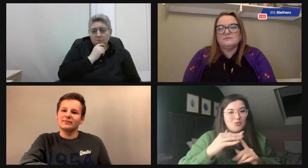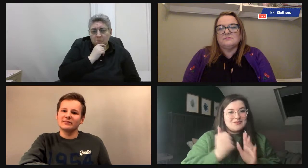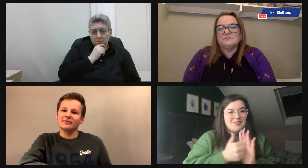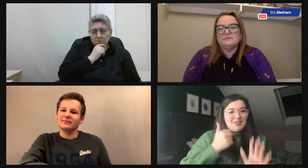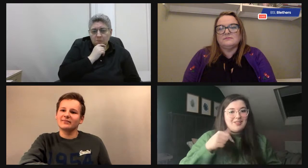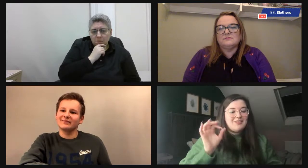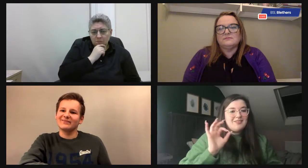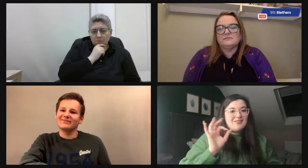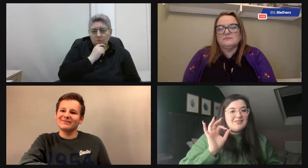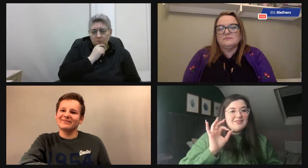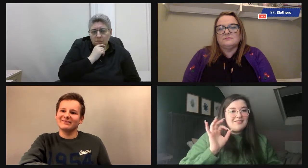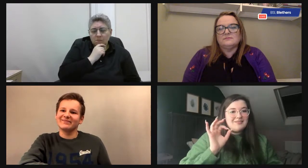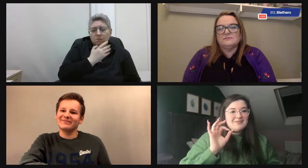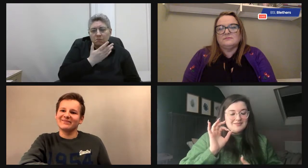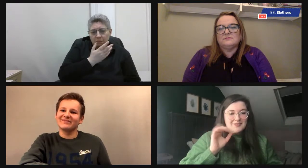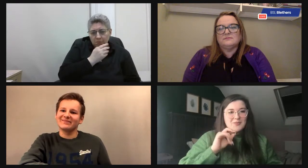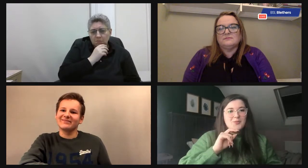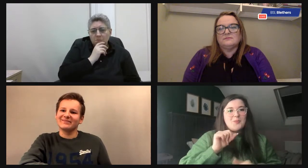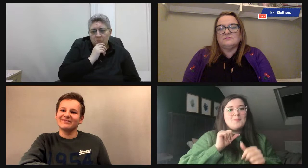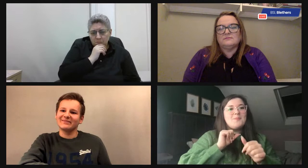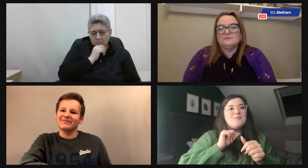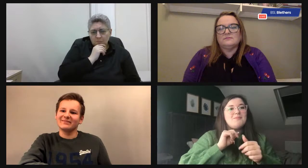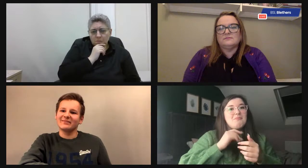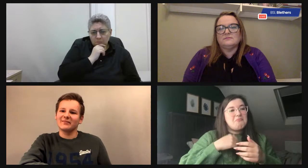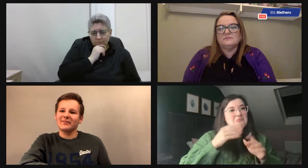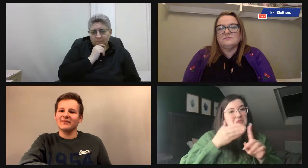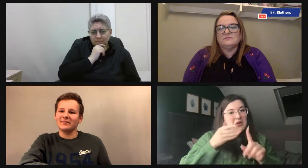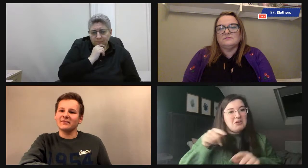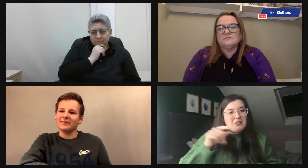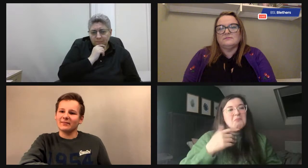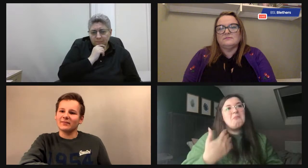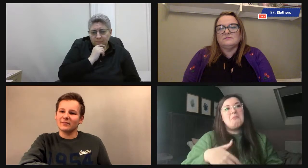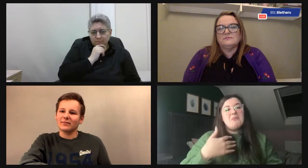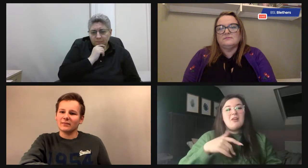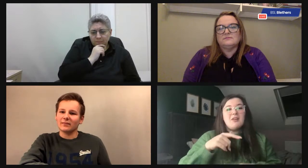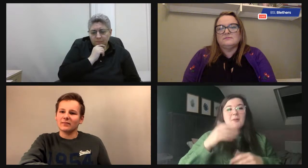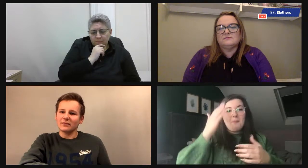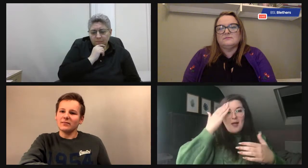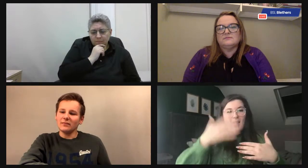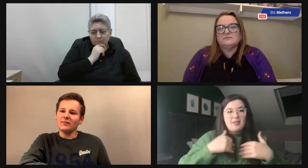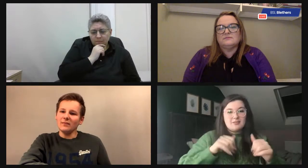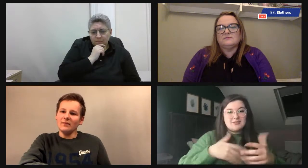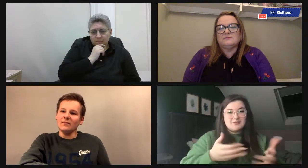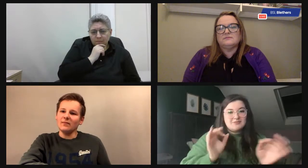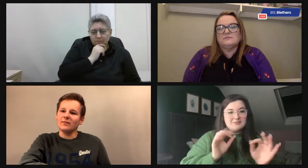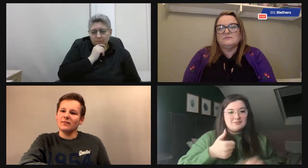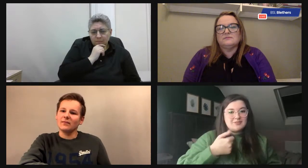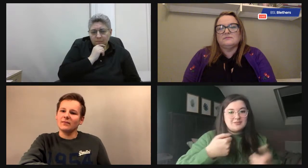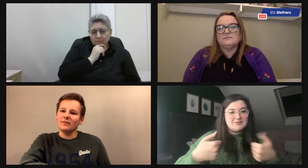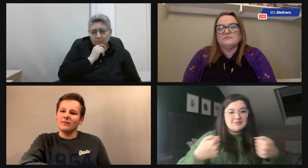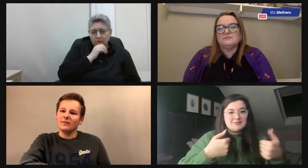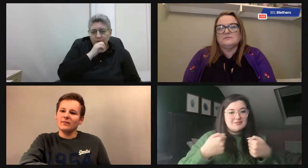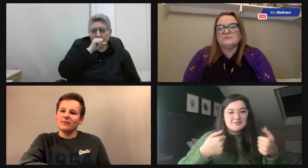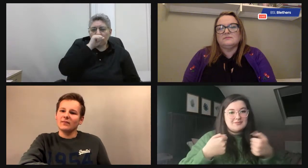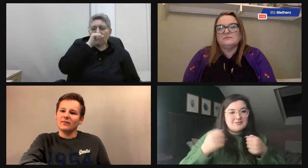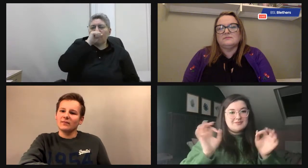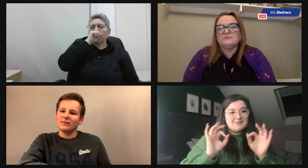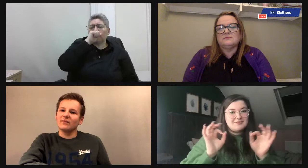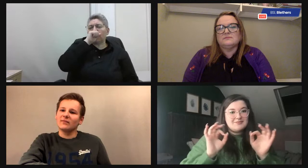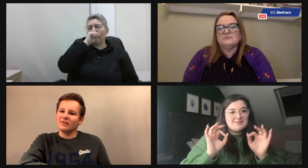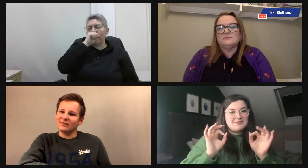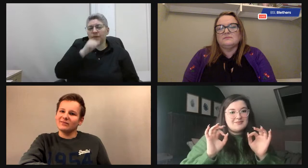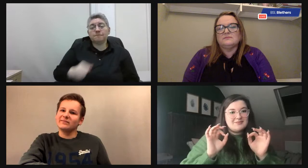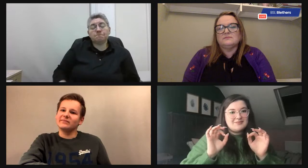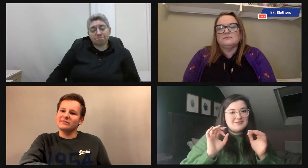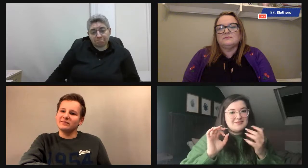them nervous. The social skills are not there to sort of have not been are not there and not being adapted,